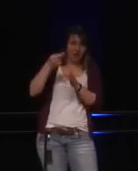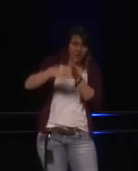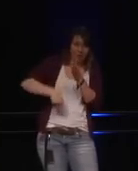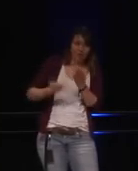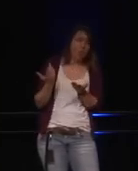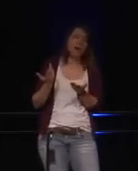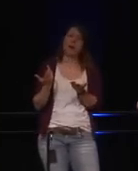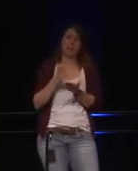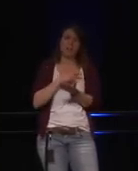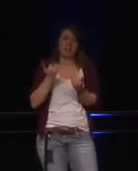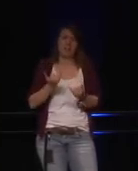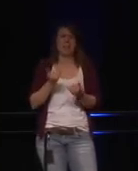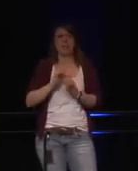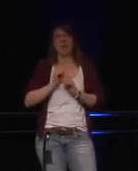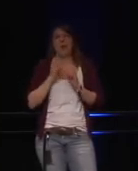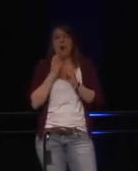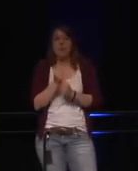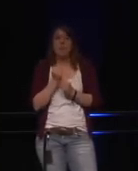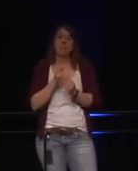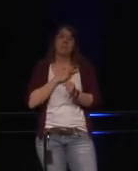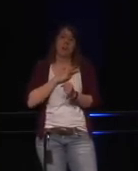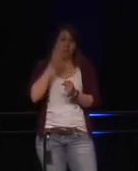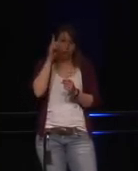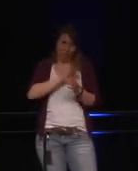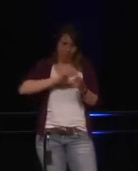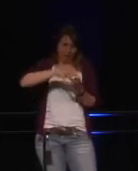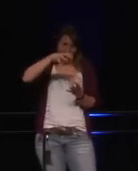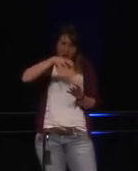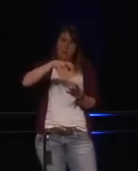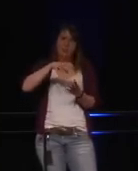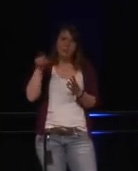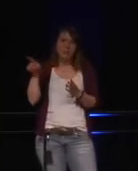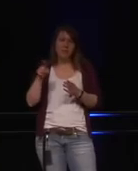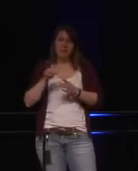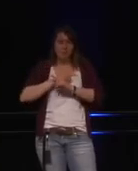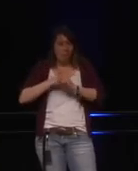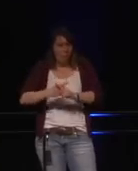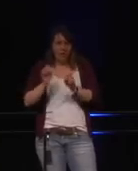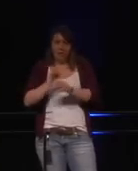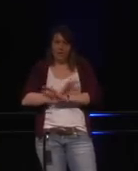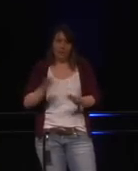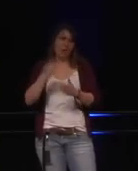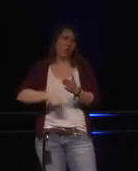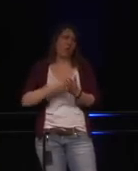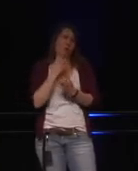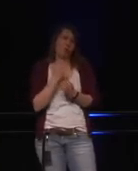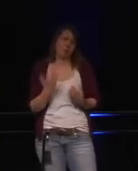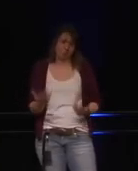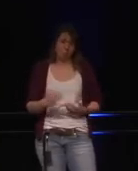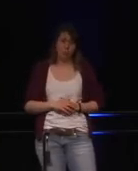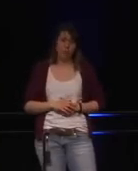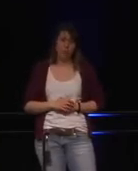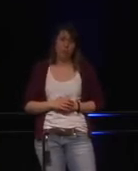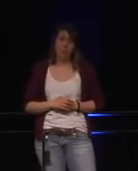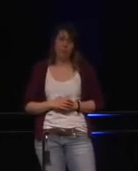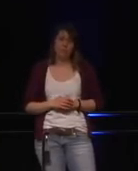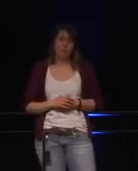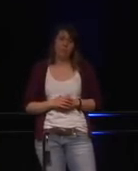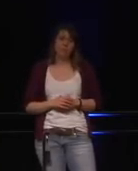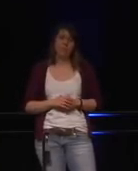it will be actually fined. And I tried to buy Kayla in Austria and didn't get the doll.